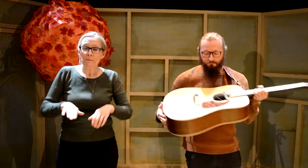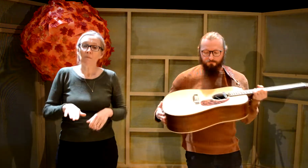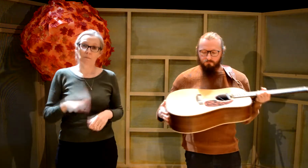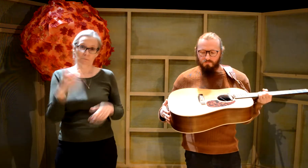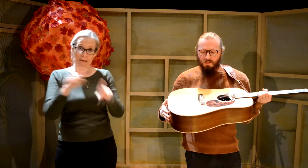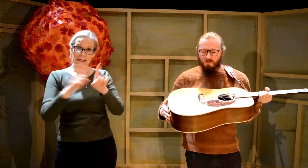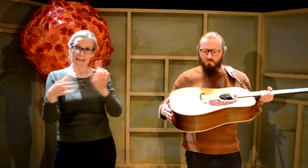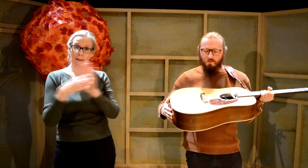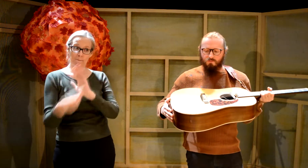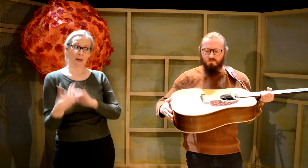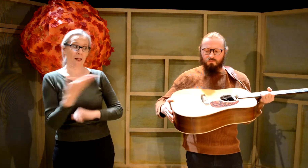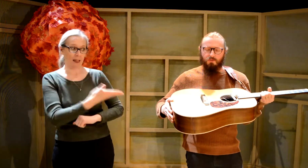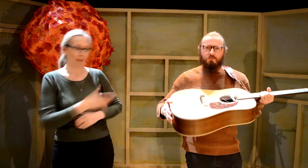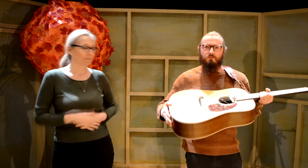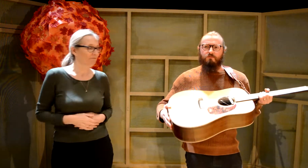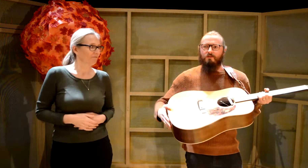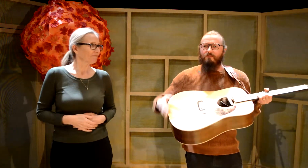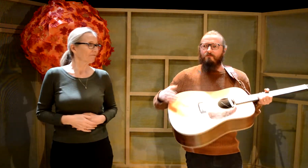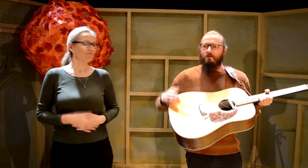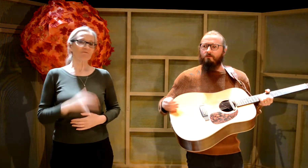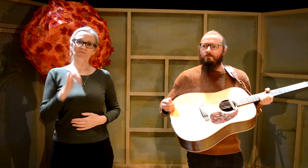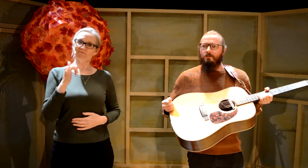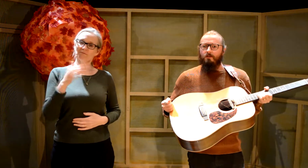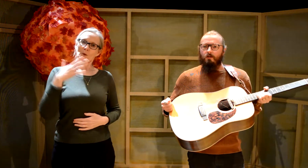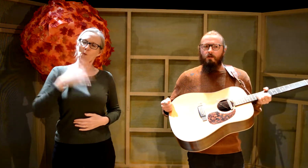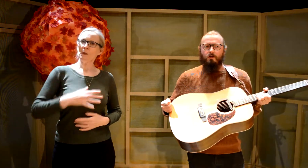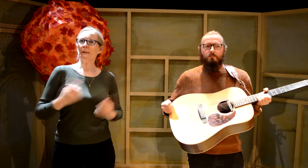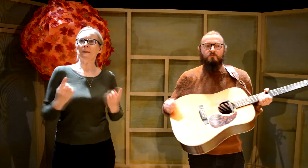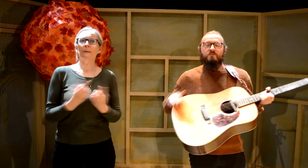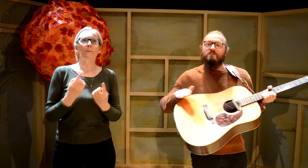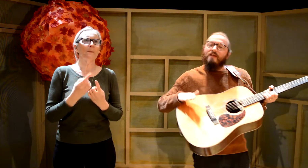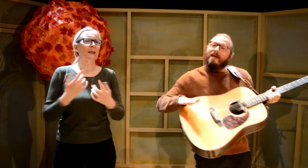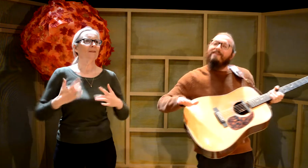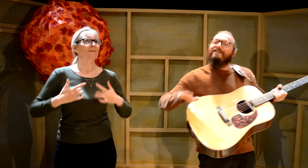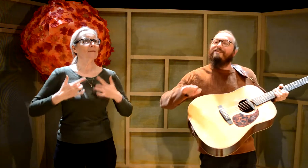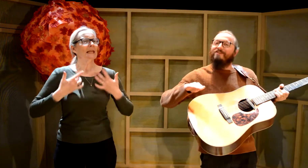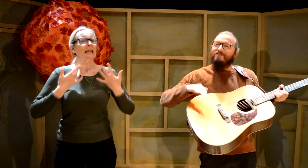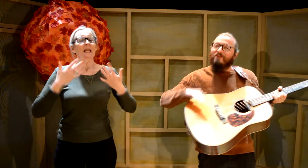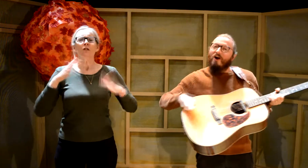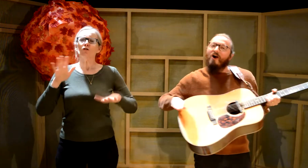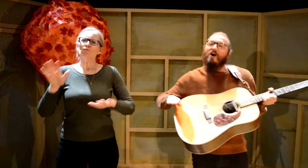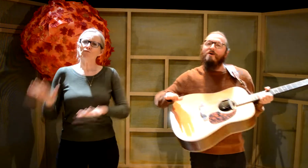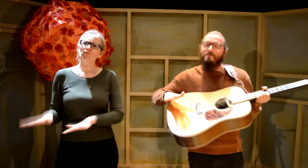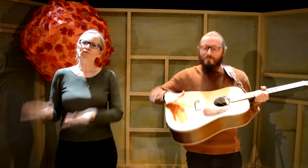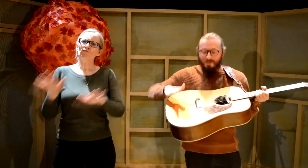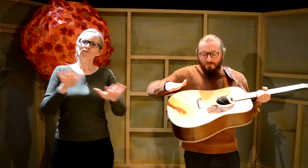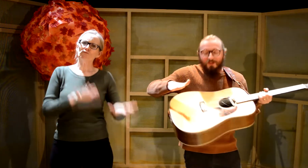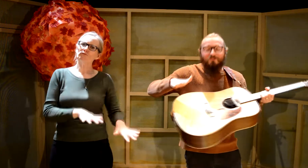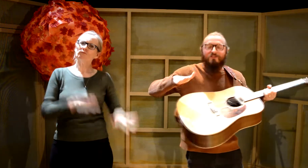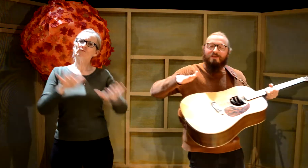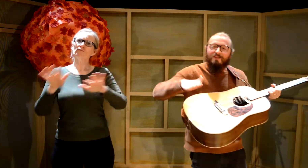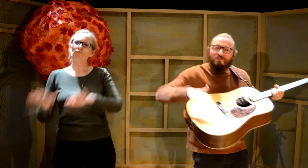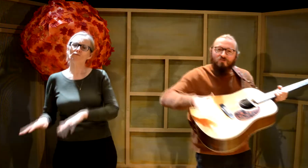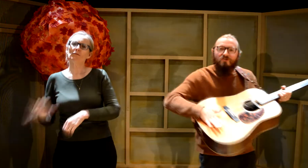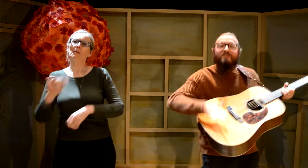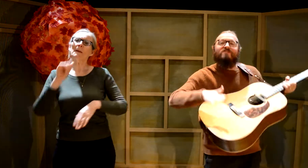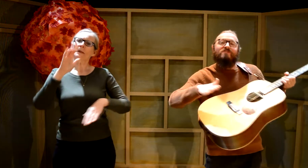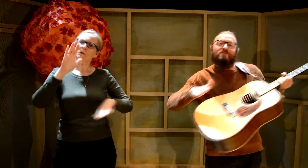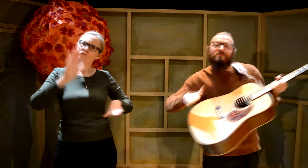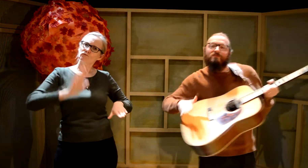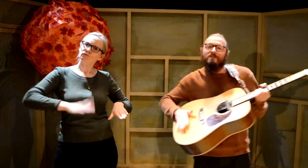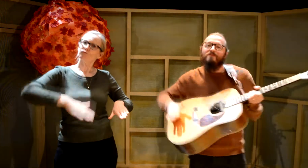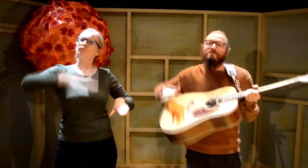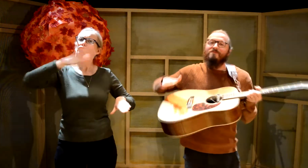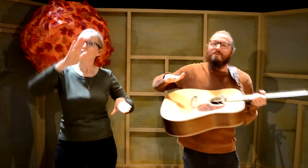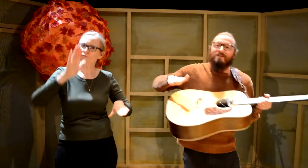So, if I wanted to play something that felt steady and calm, maybe I'd just take a nice